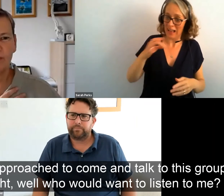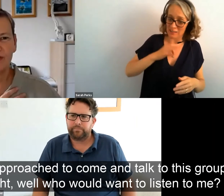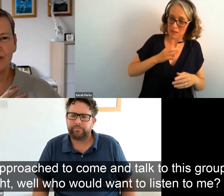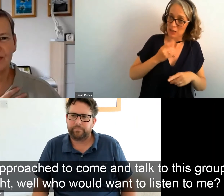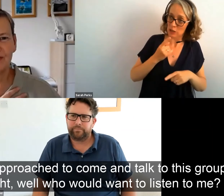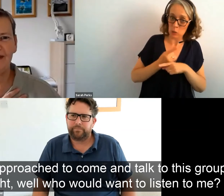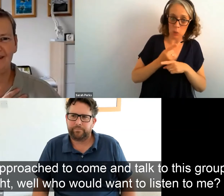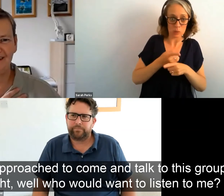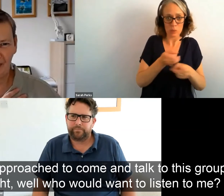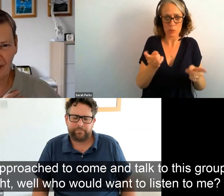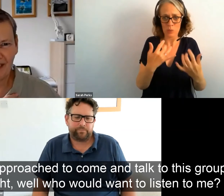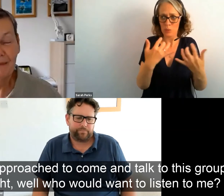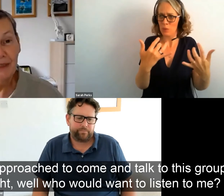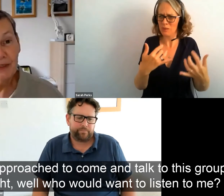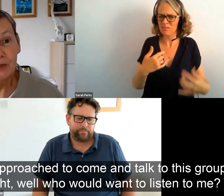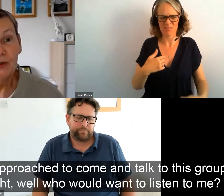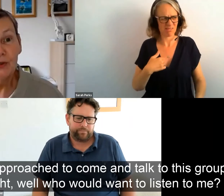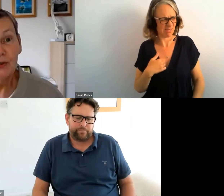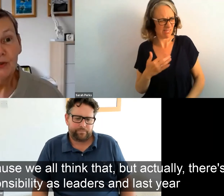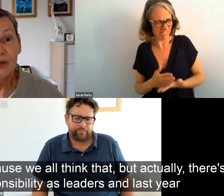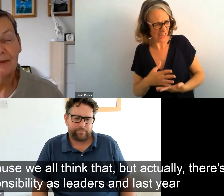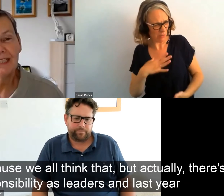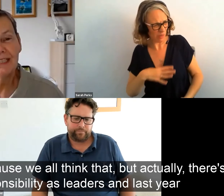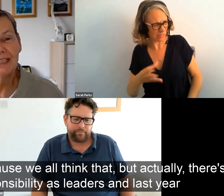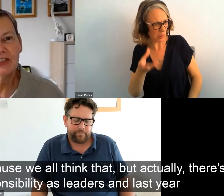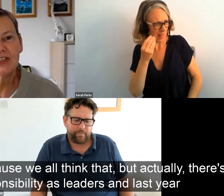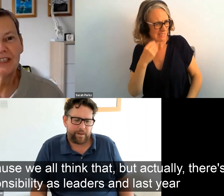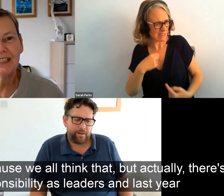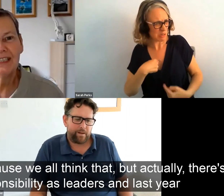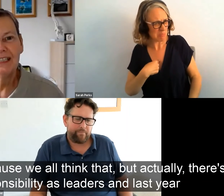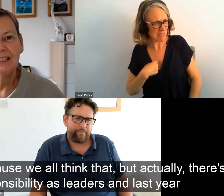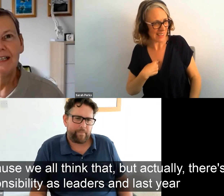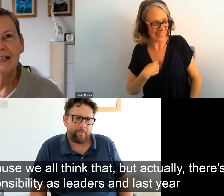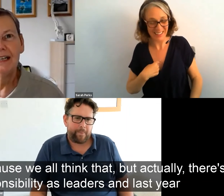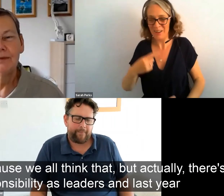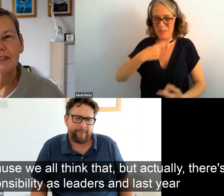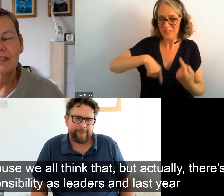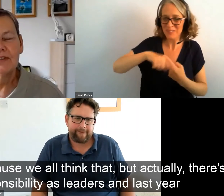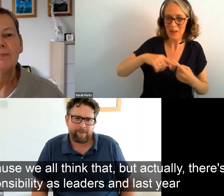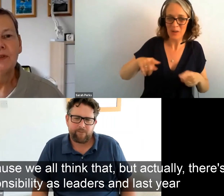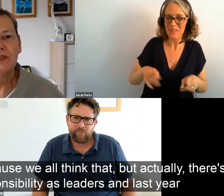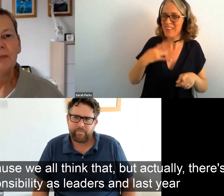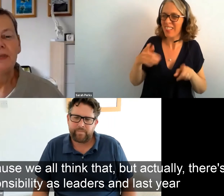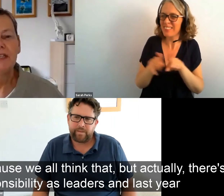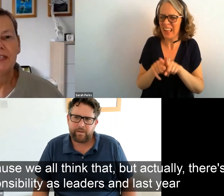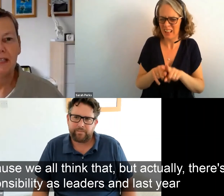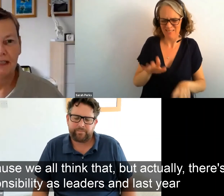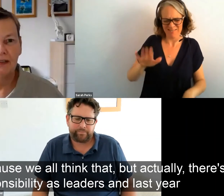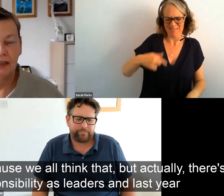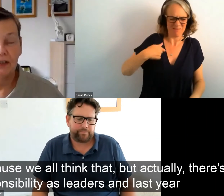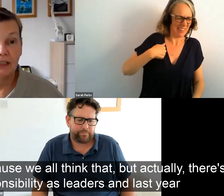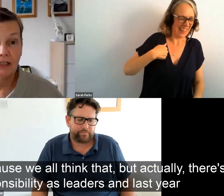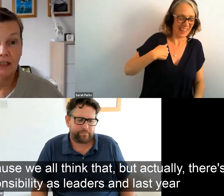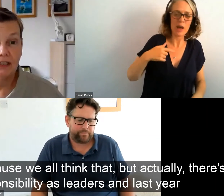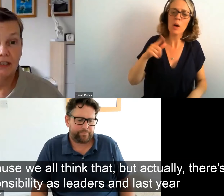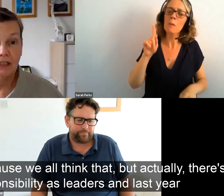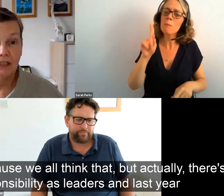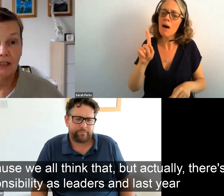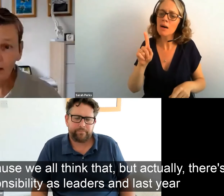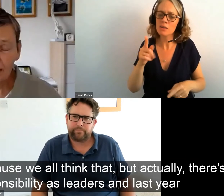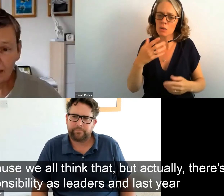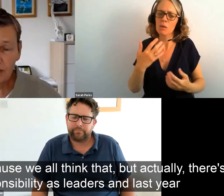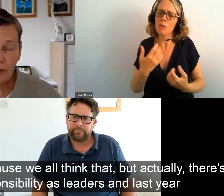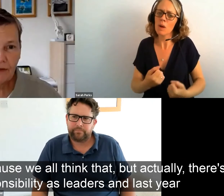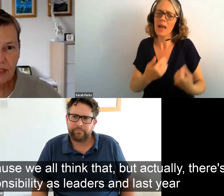well, who would want to listen to me? You know, because we all think that. But actually, there's a responsibility on as